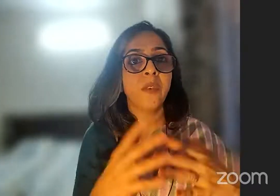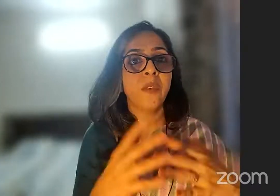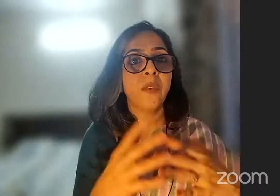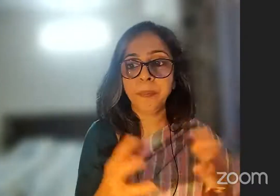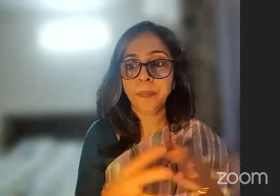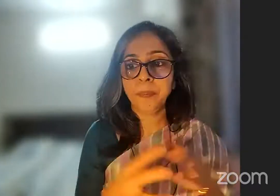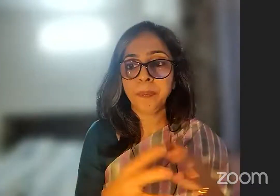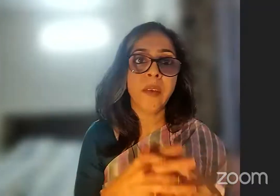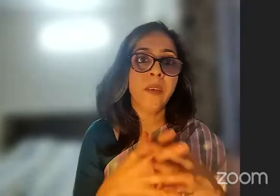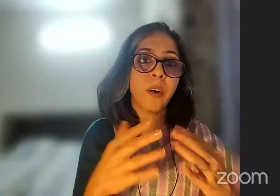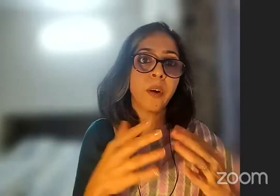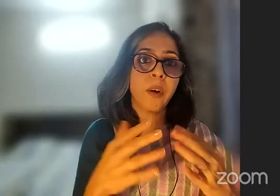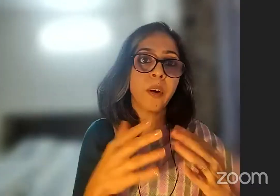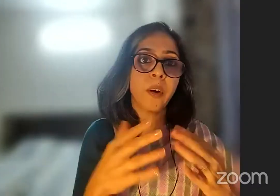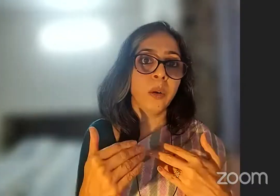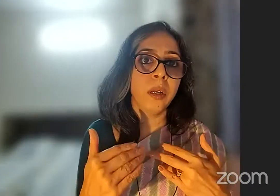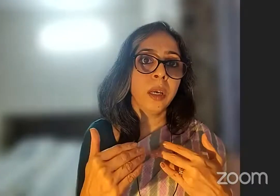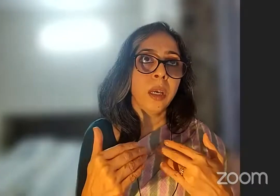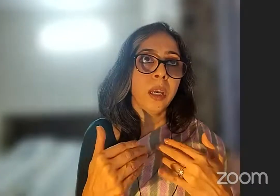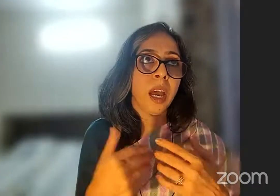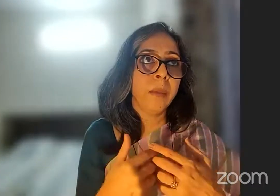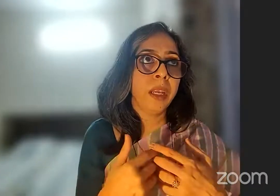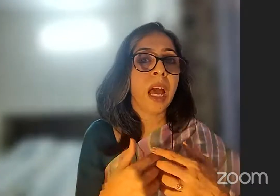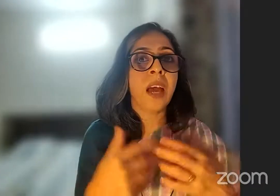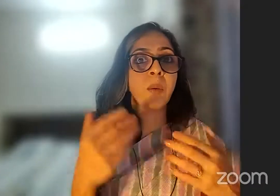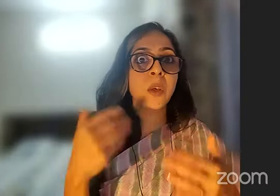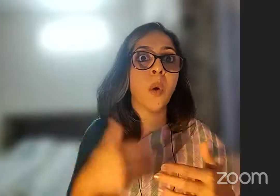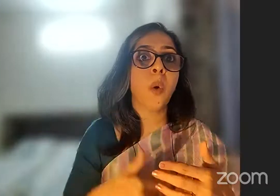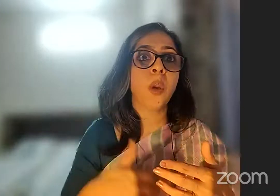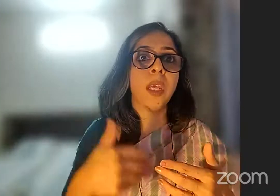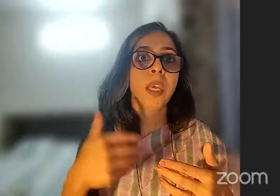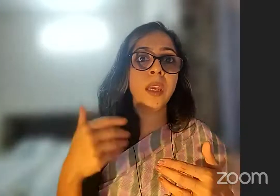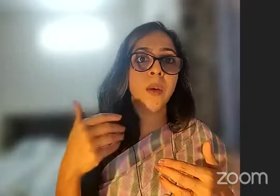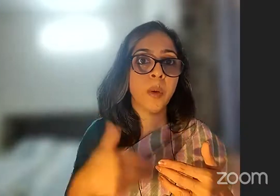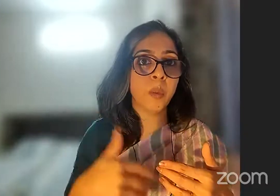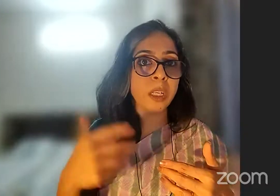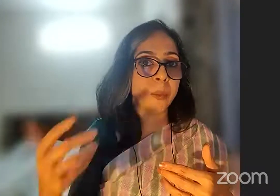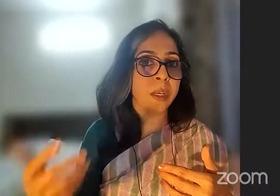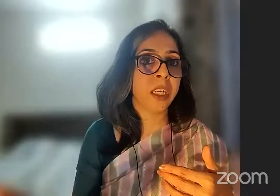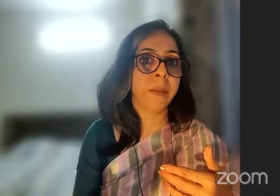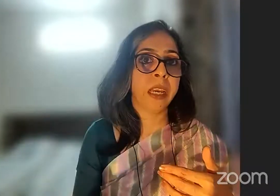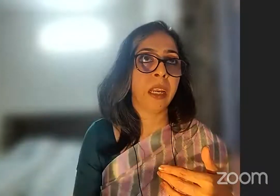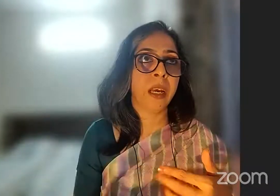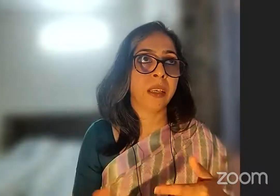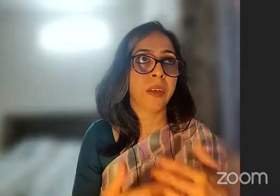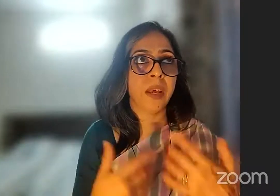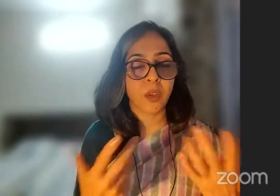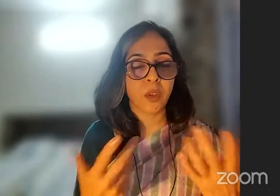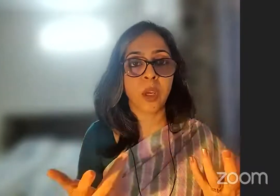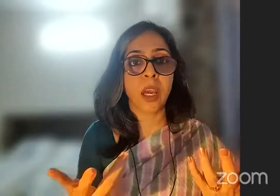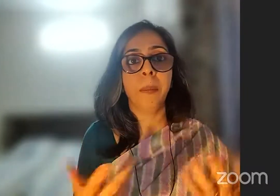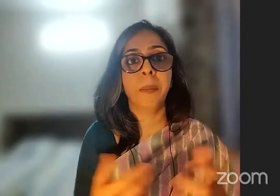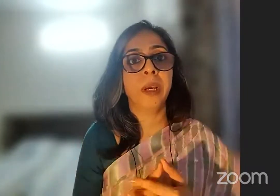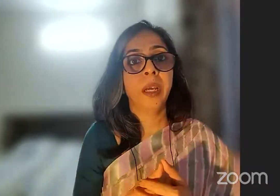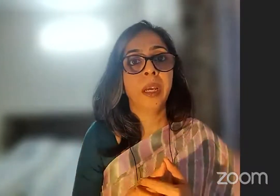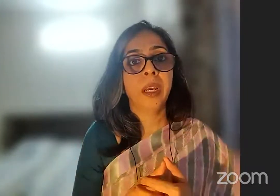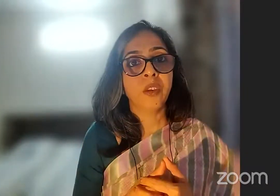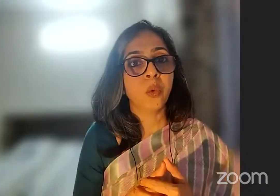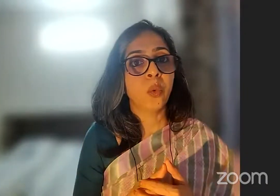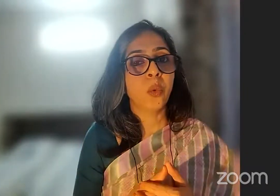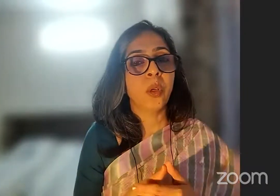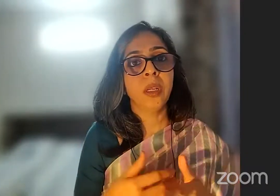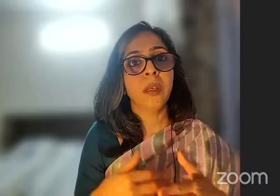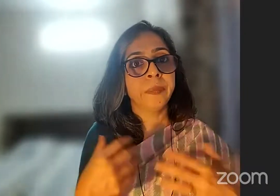country we live in, even from my childhood, I mean, I was the only woman with disability in my class when I was growing up,